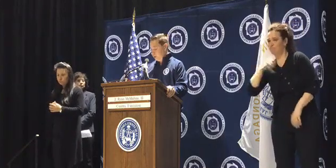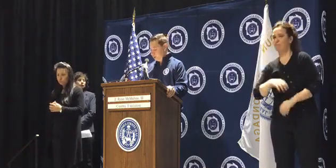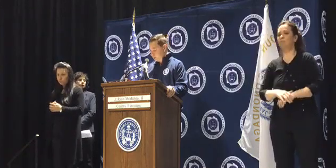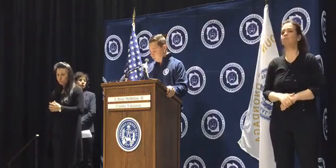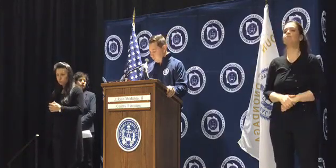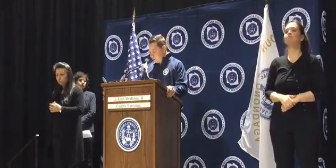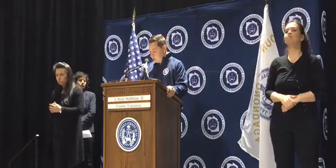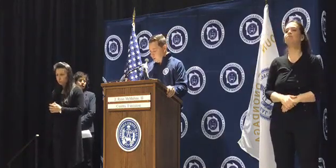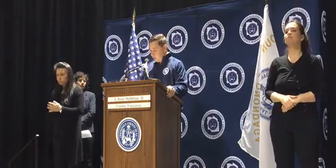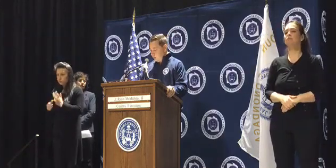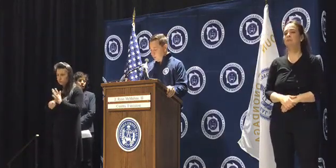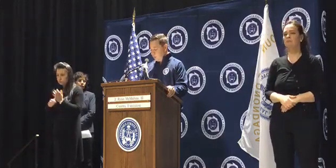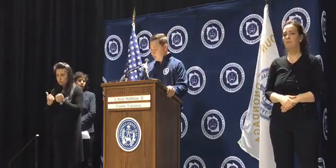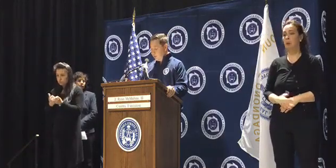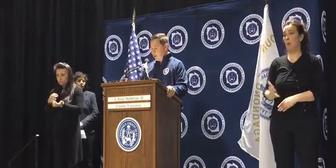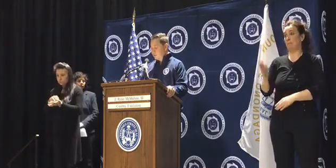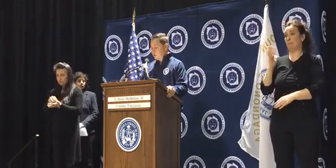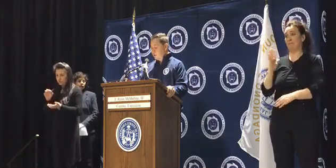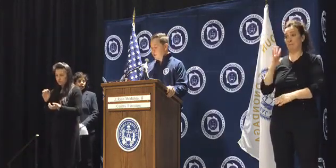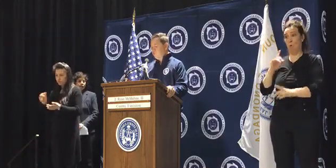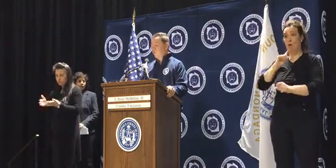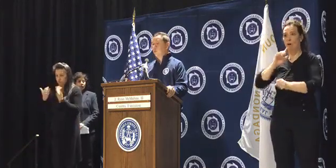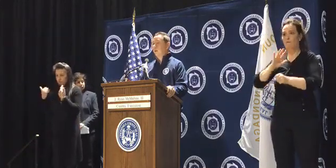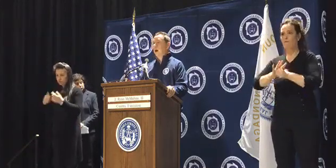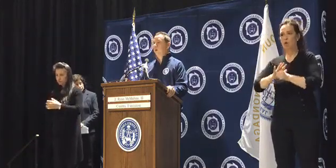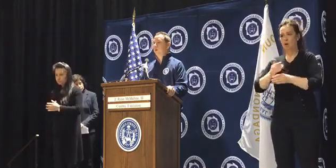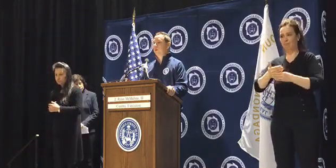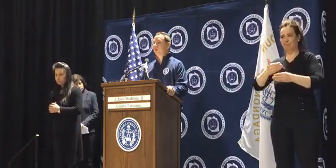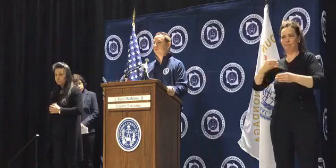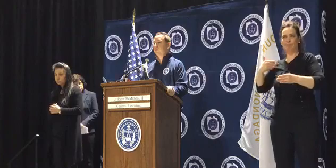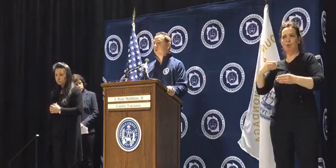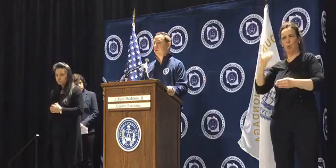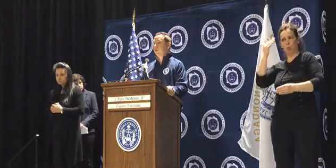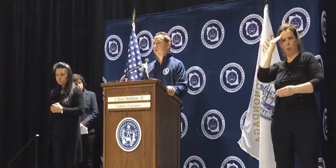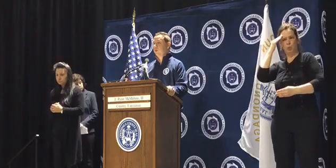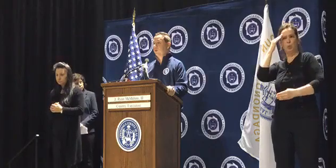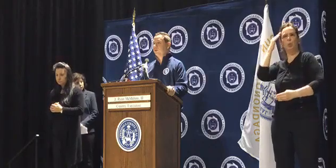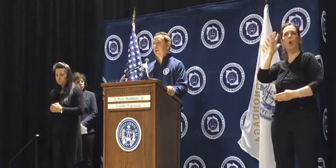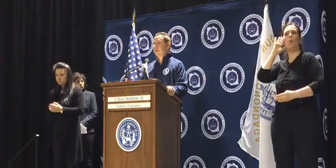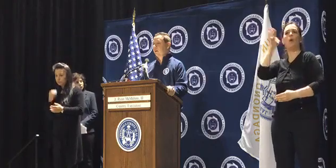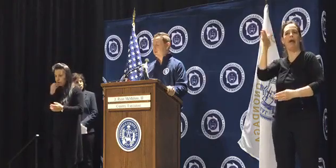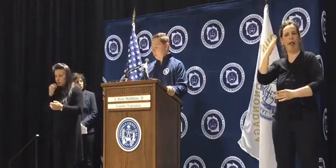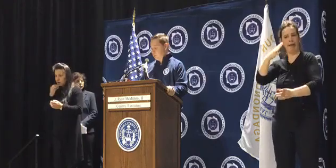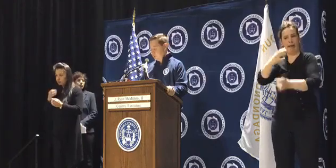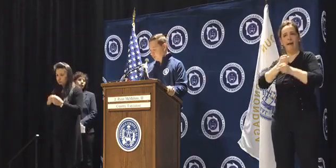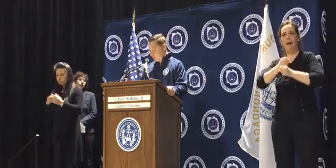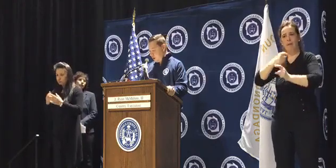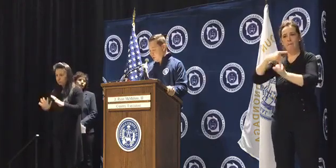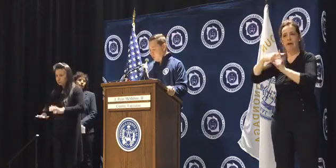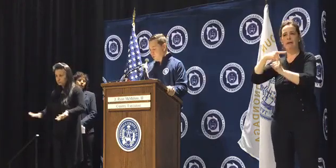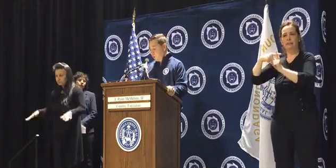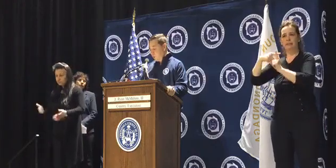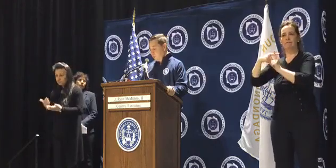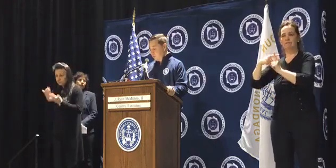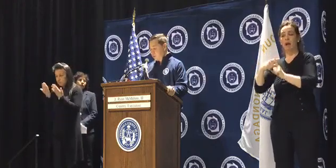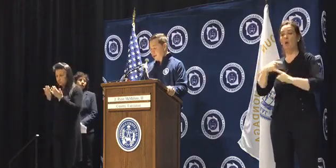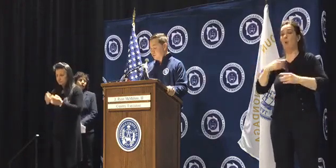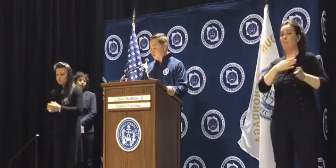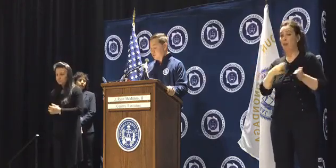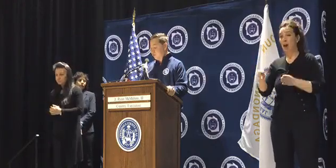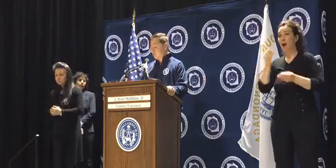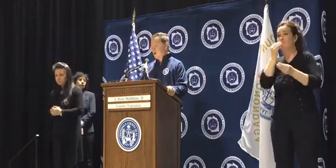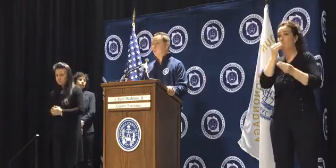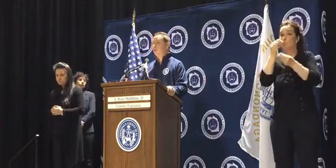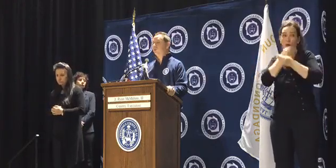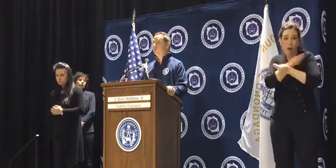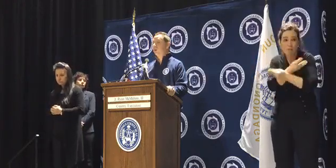confirmed case. We built in continuity of food operations for children, serving over 10,000 meals. We built in a